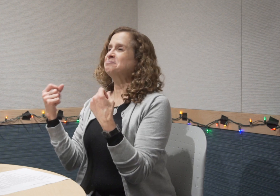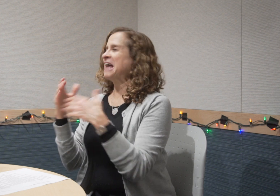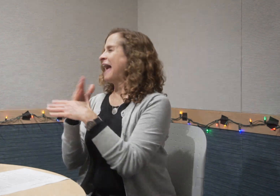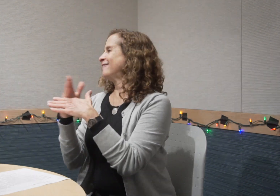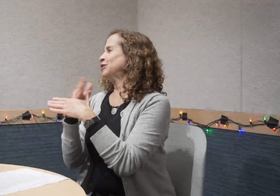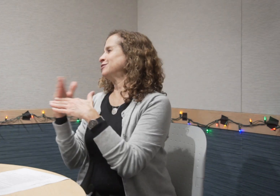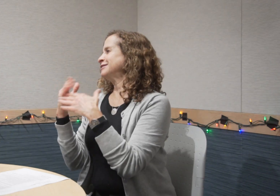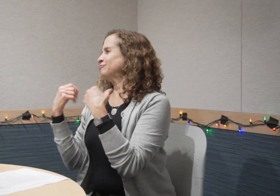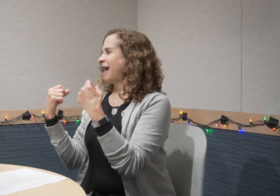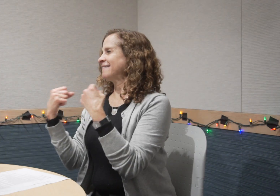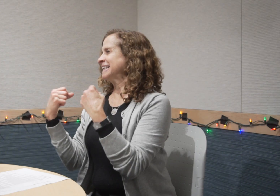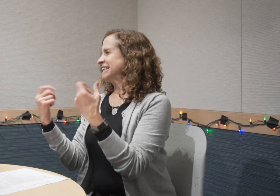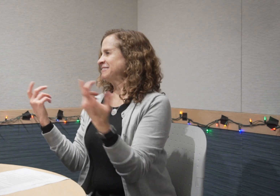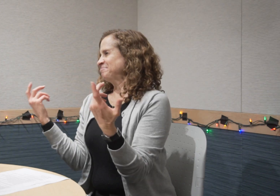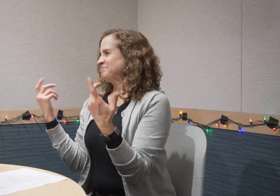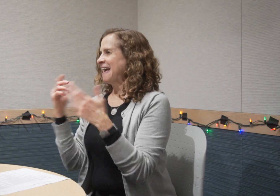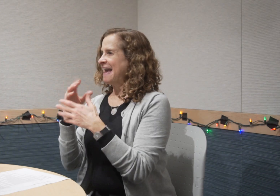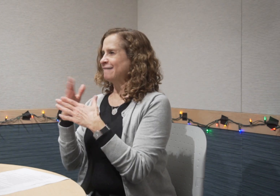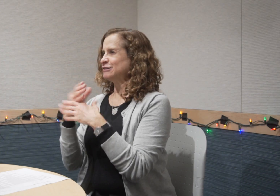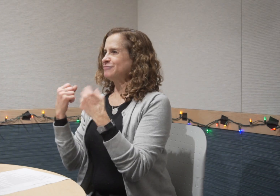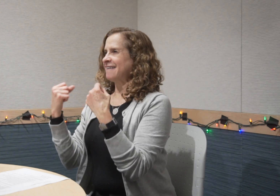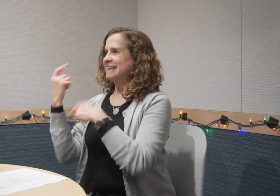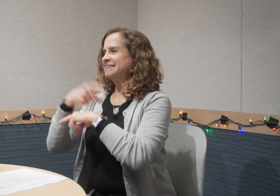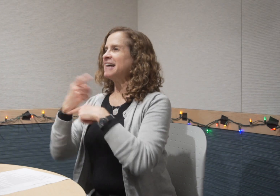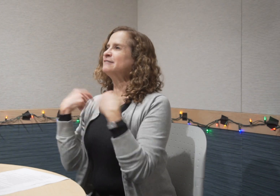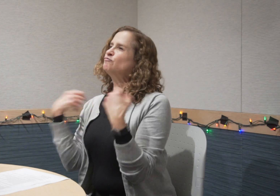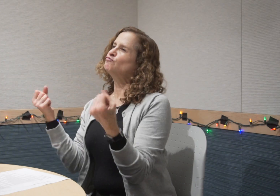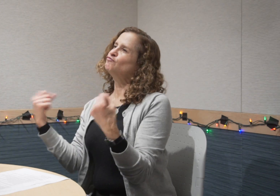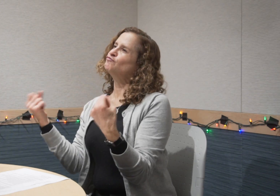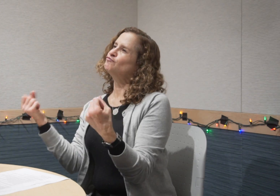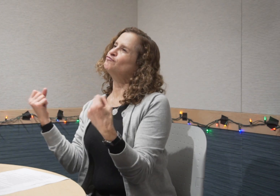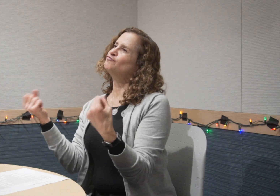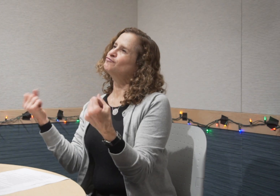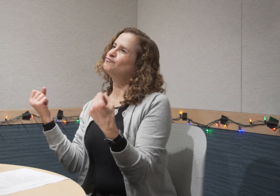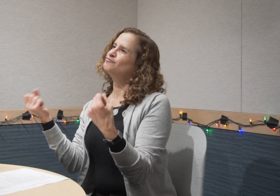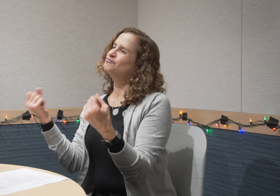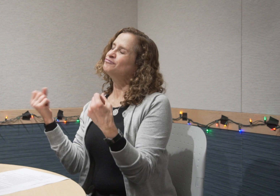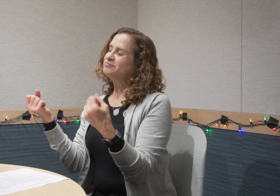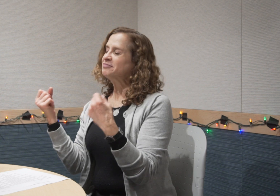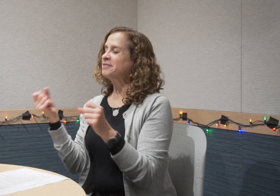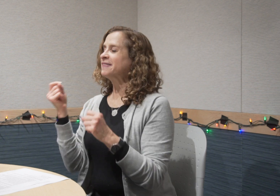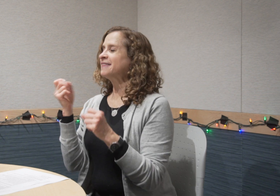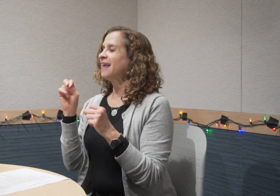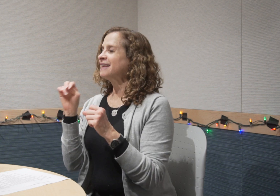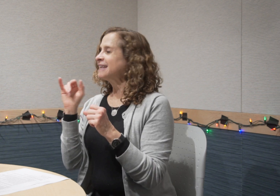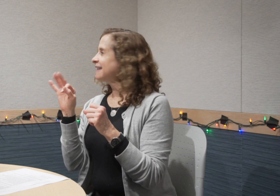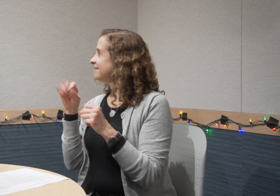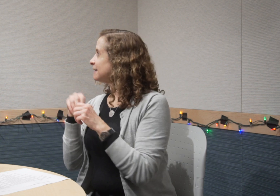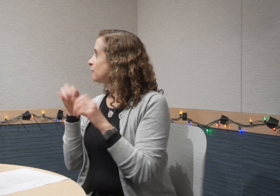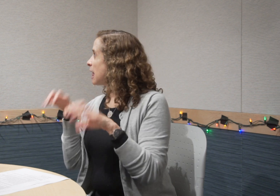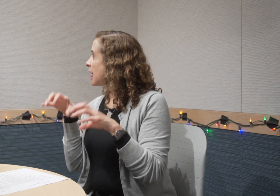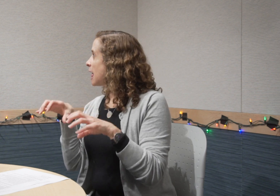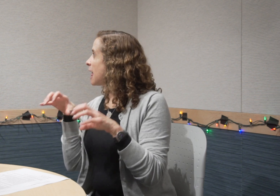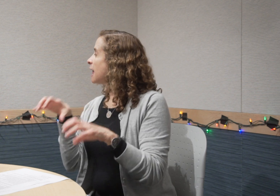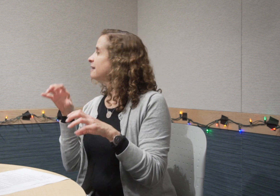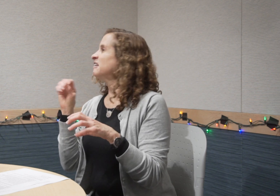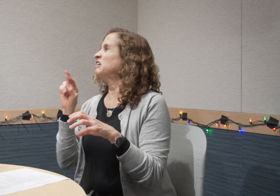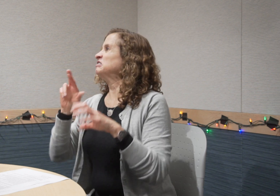day, relaxed, kind of an average driving experience. There it is on your face and on your mouth and in your hands. And then if it's raining